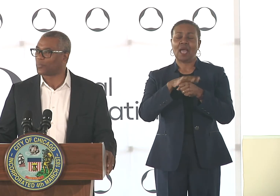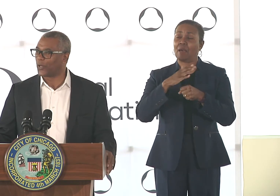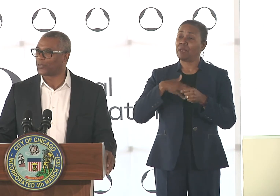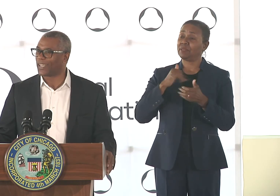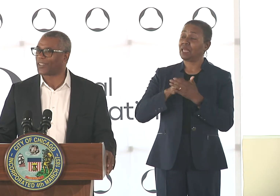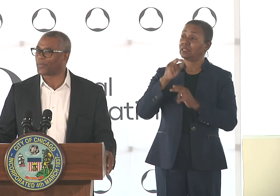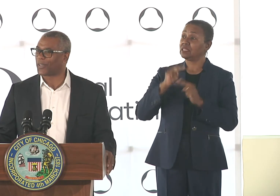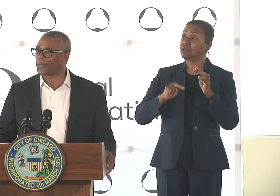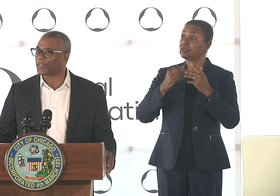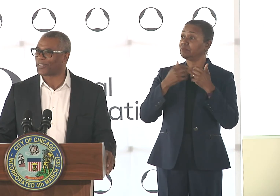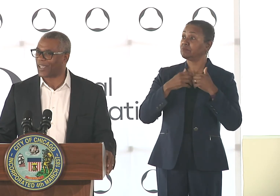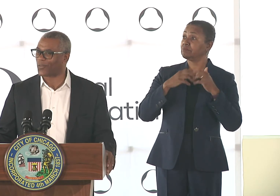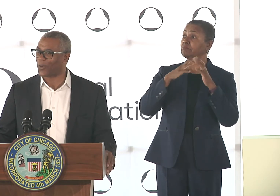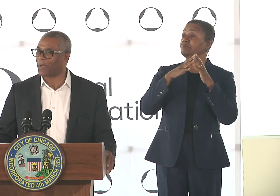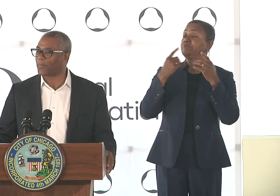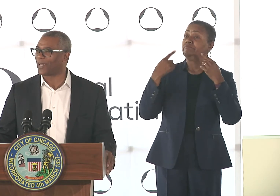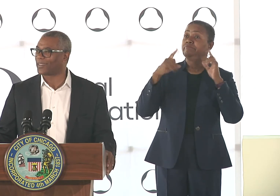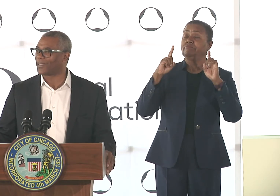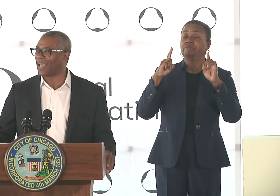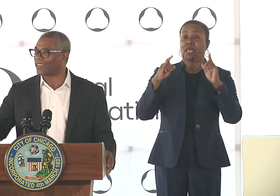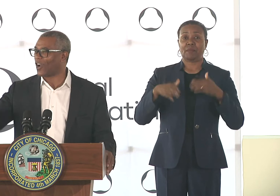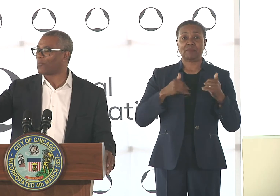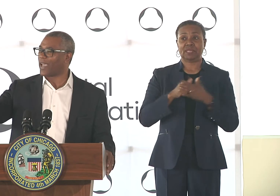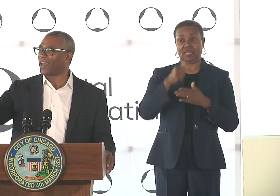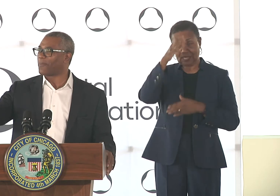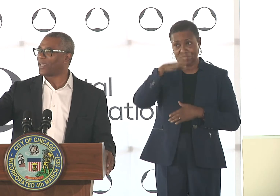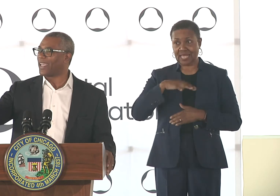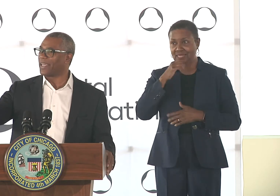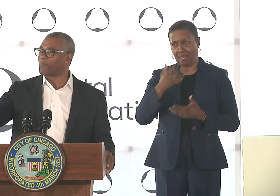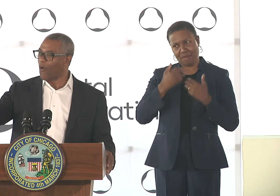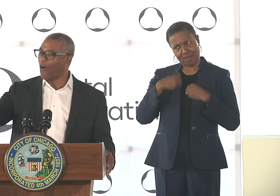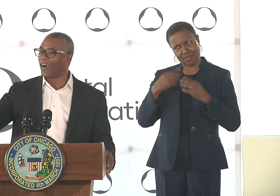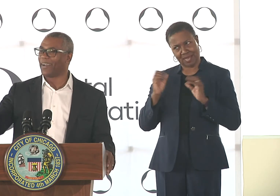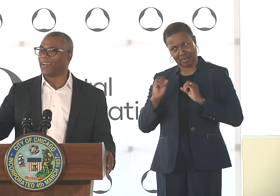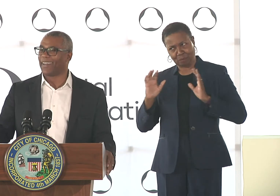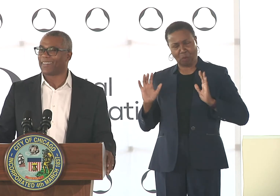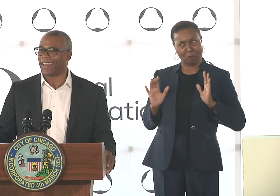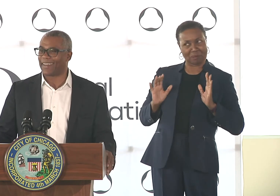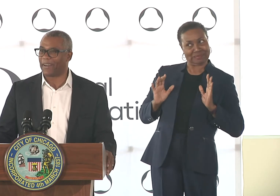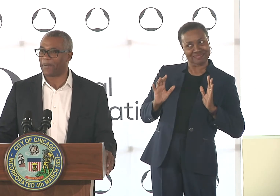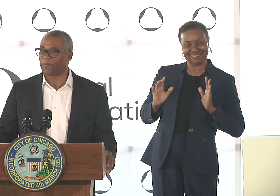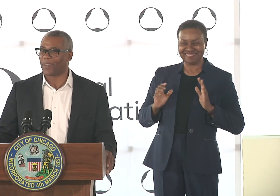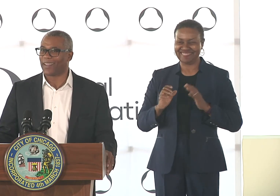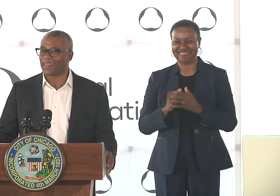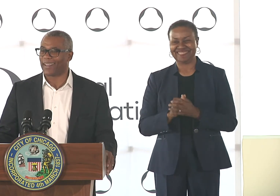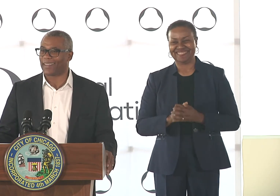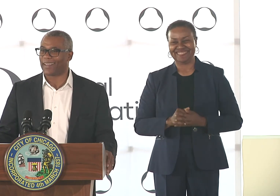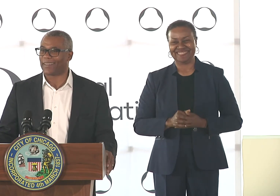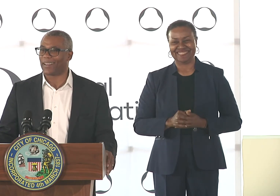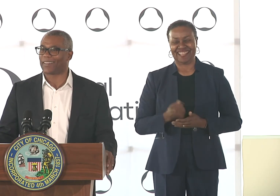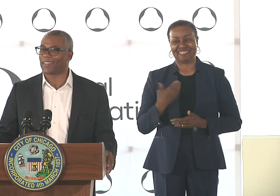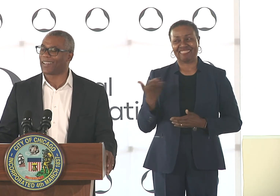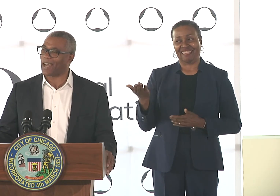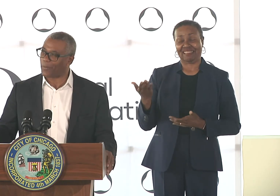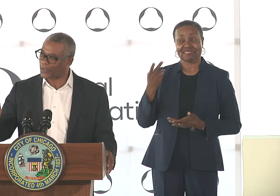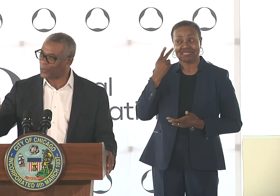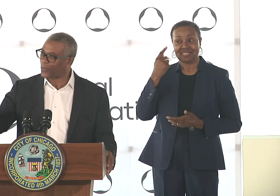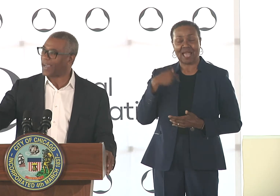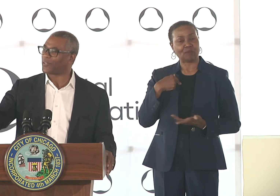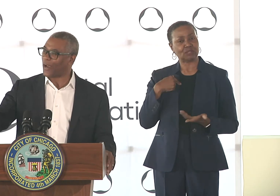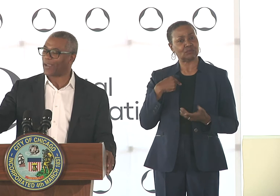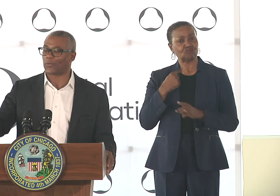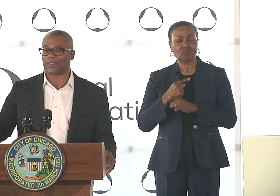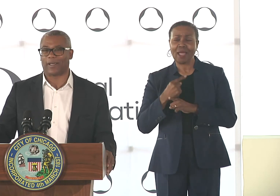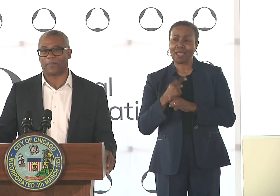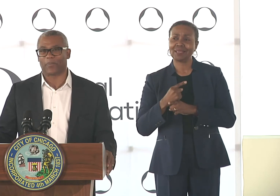that this building has become successful. I'm happy that these guys aren't mad at me anymore, that they see that I was on the